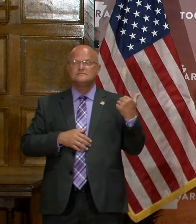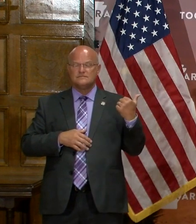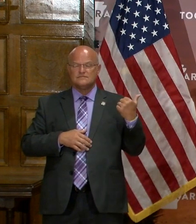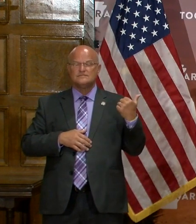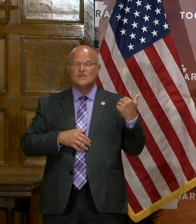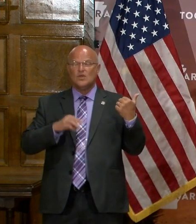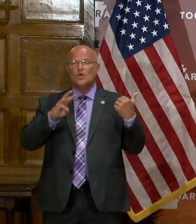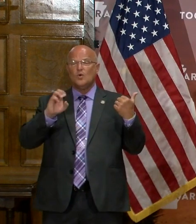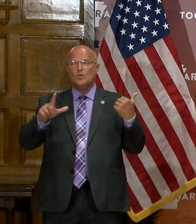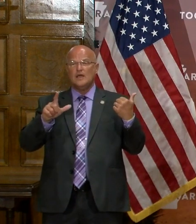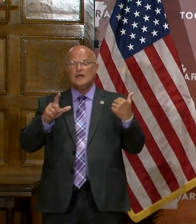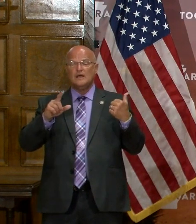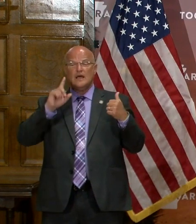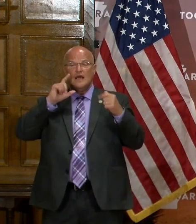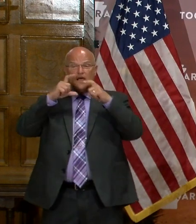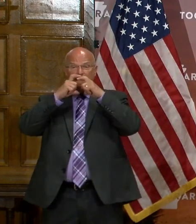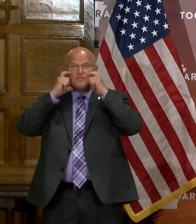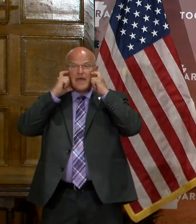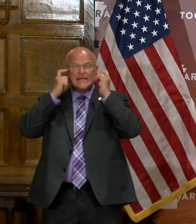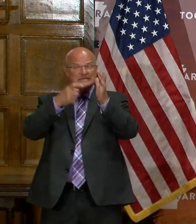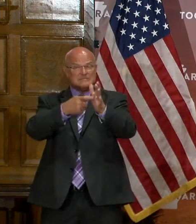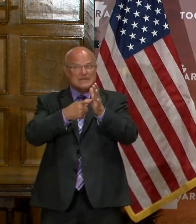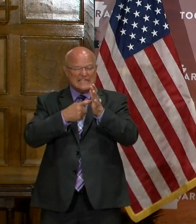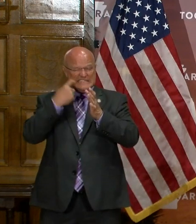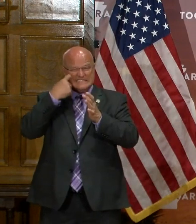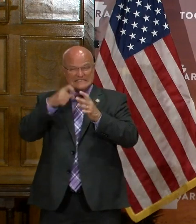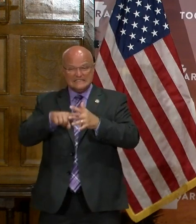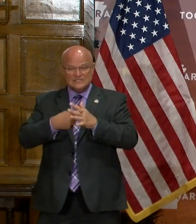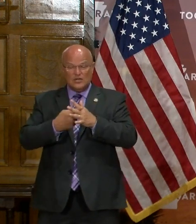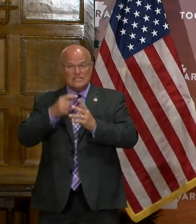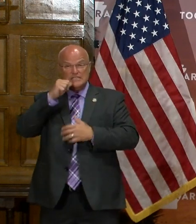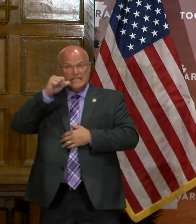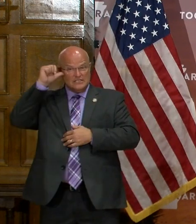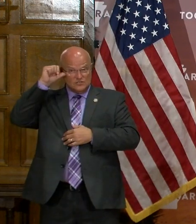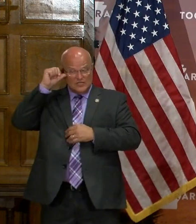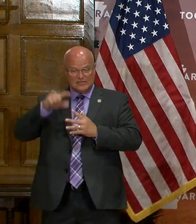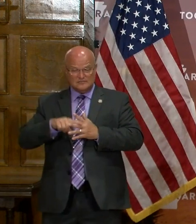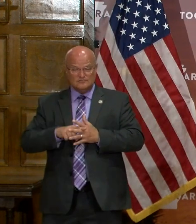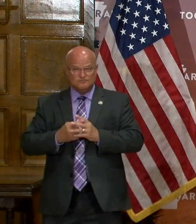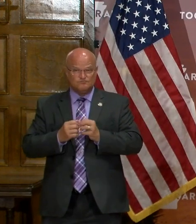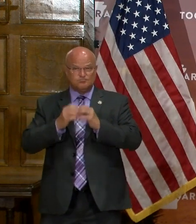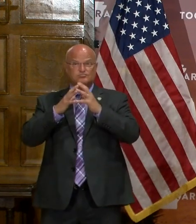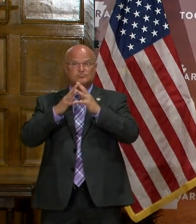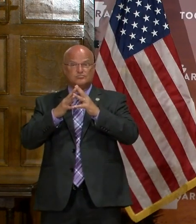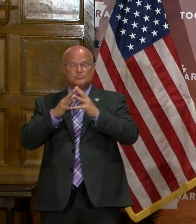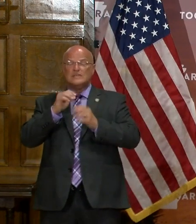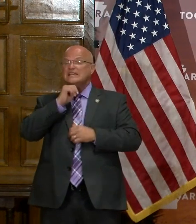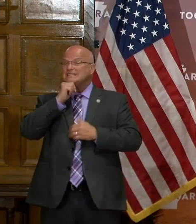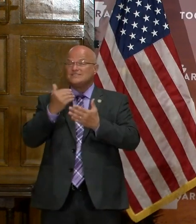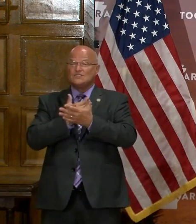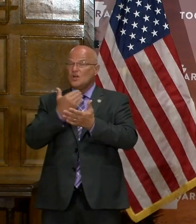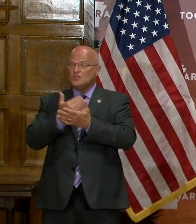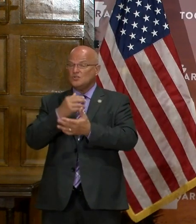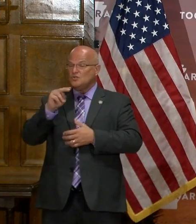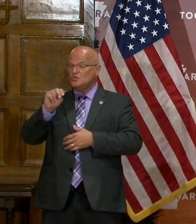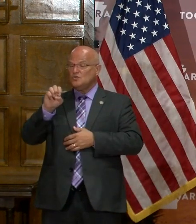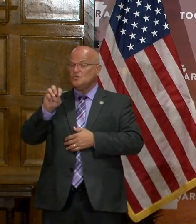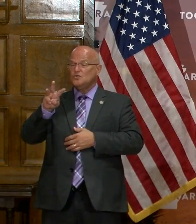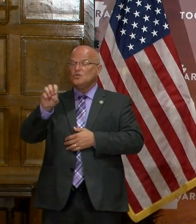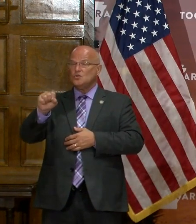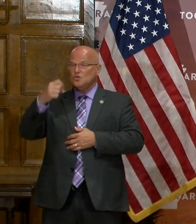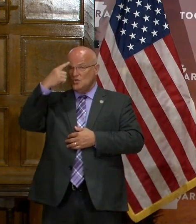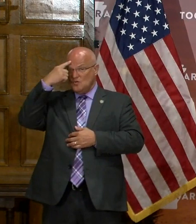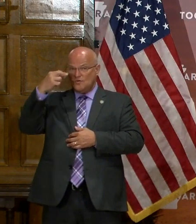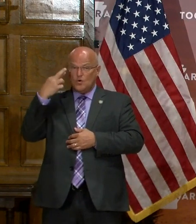Well, of course, the mask mandate that just went into effect yesterday is not new news